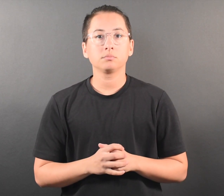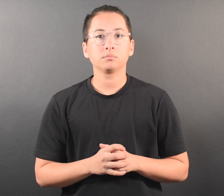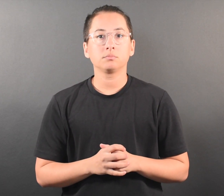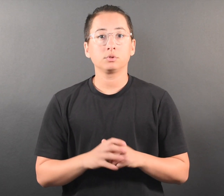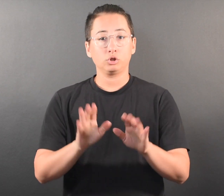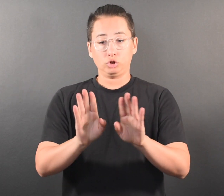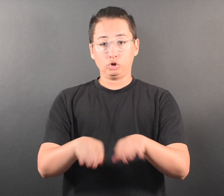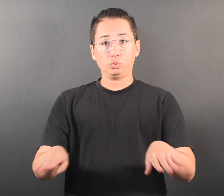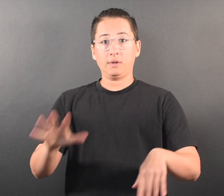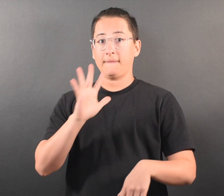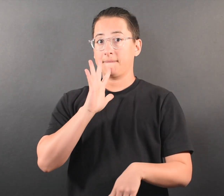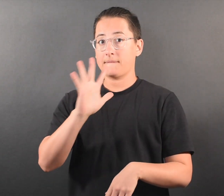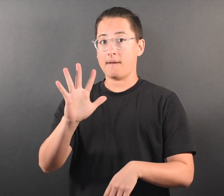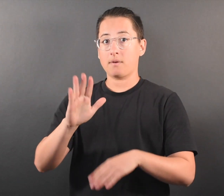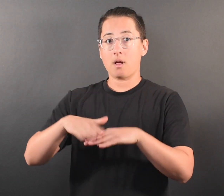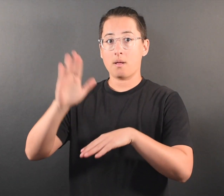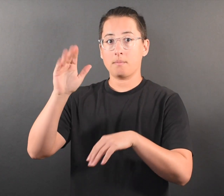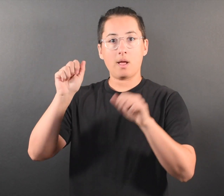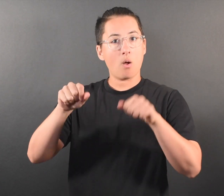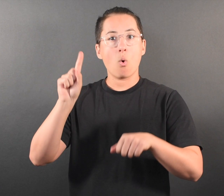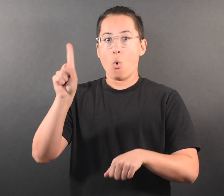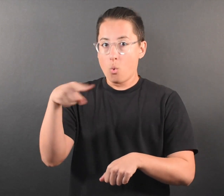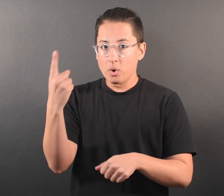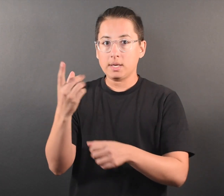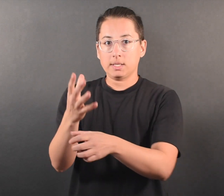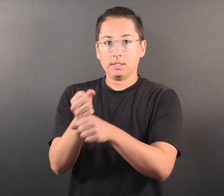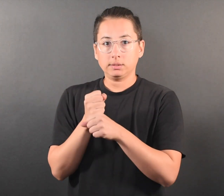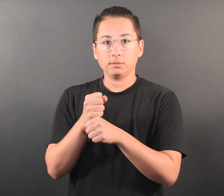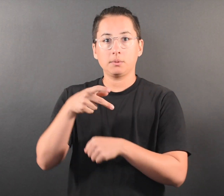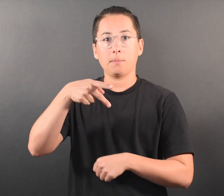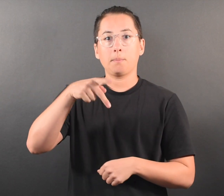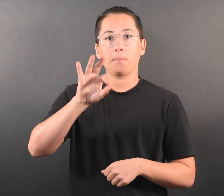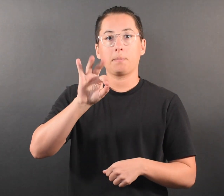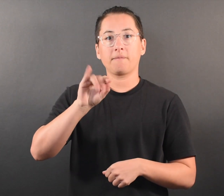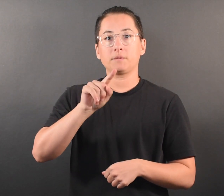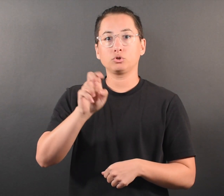Children who are 5 years old can only get Pfizer for their booster.